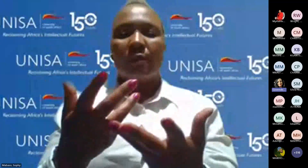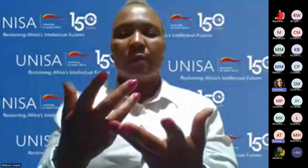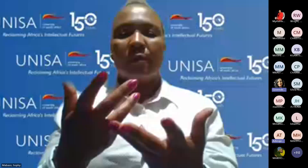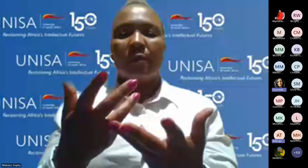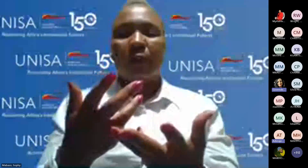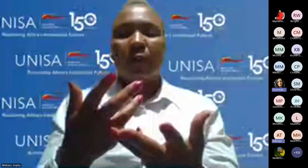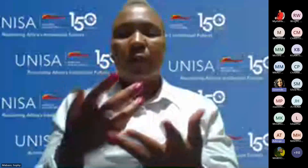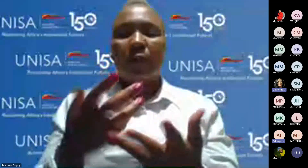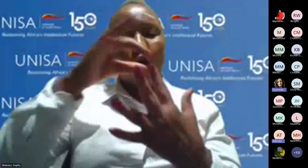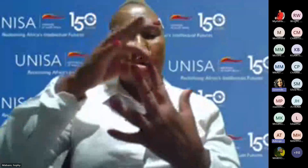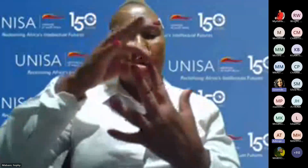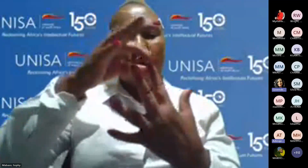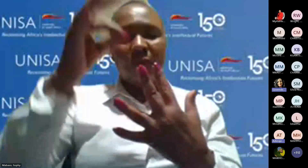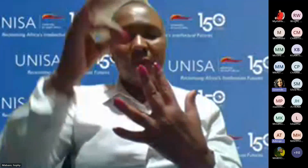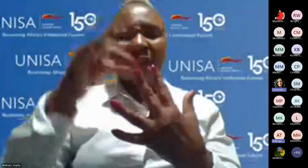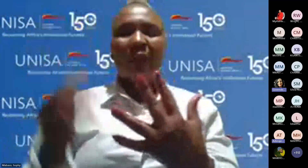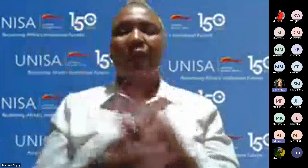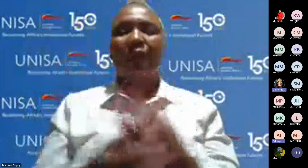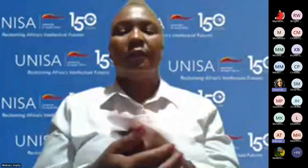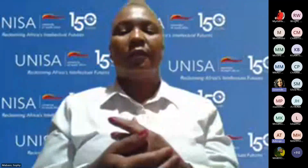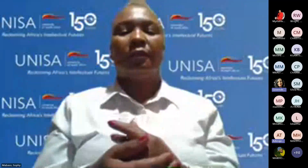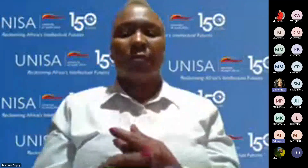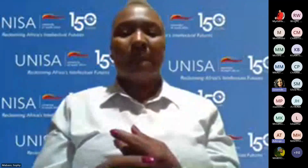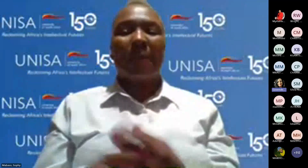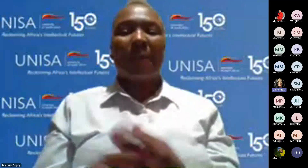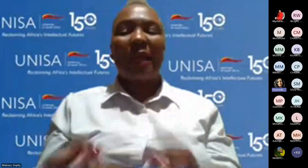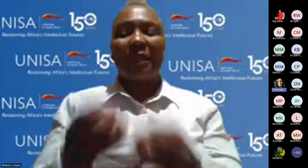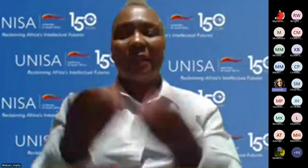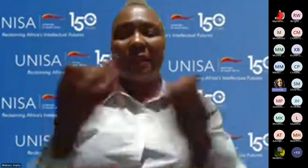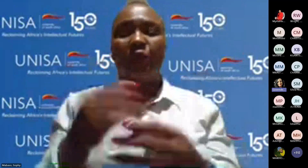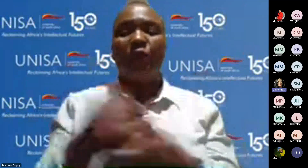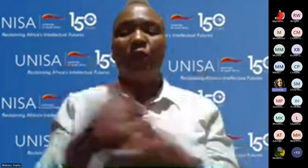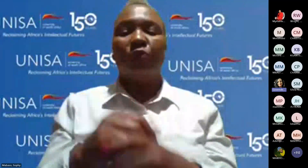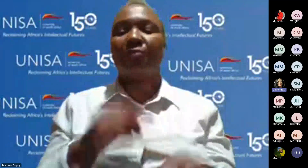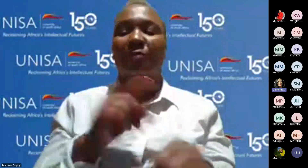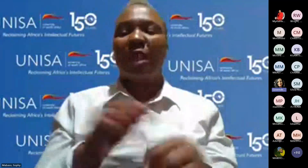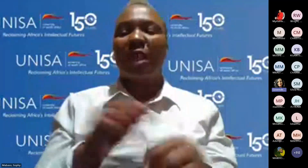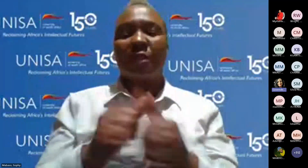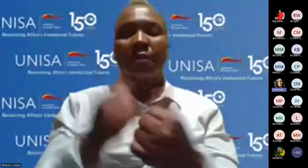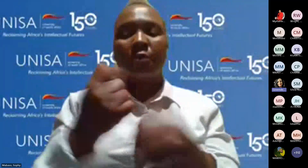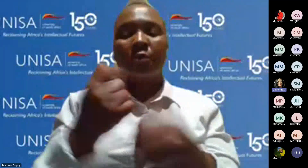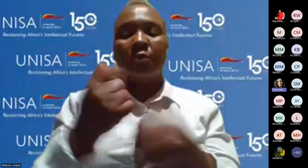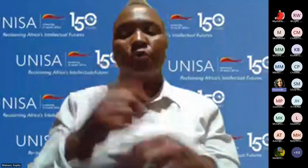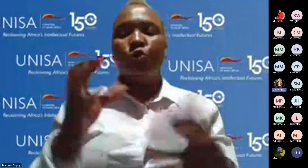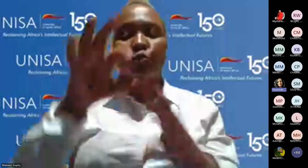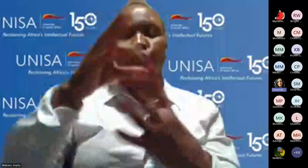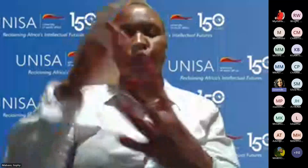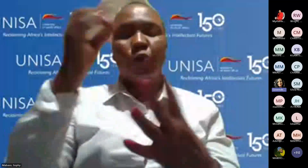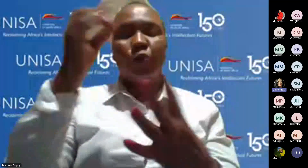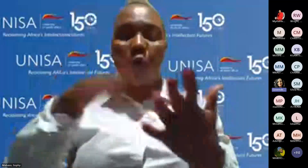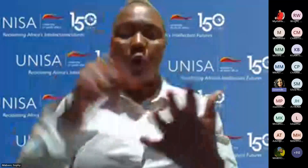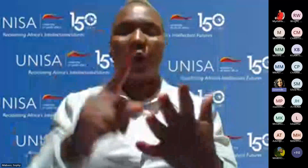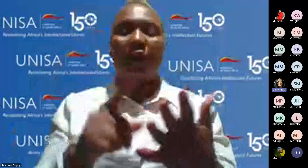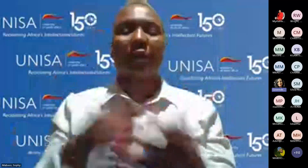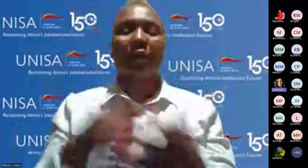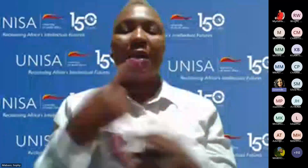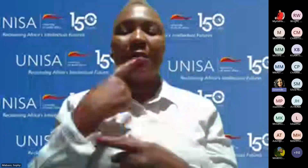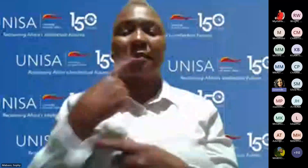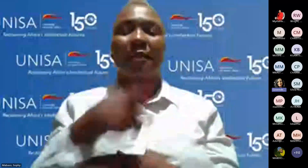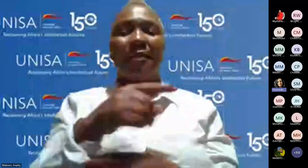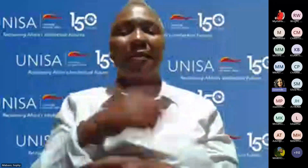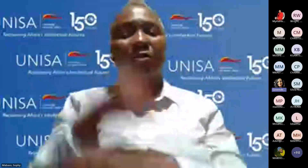options that you think might be the answer, and it gives you a better chance to choose the correct answer. Look, these are just, and